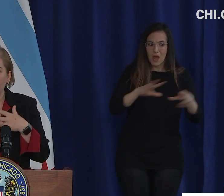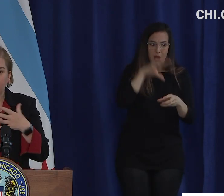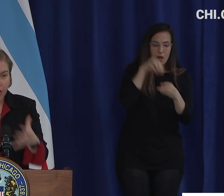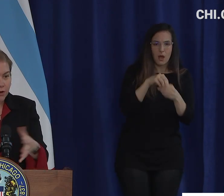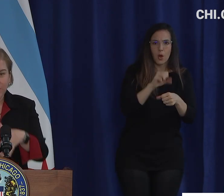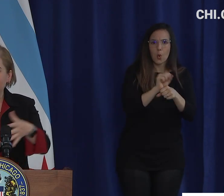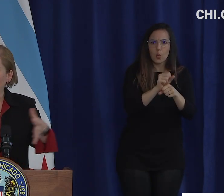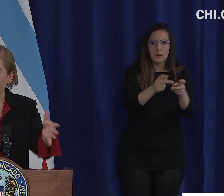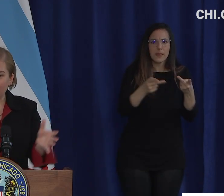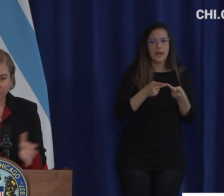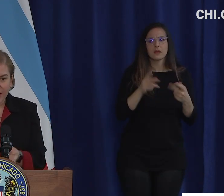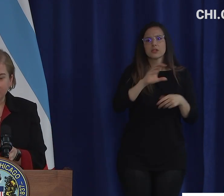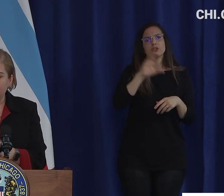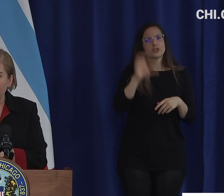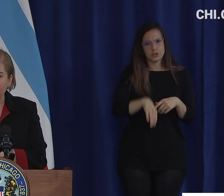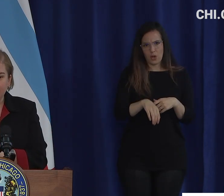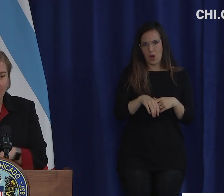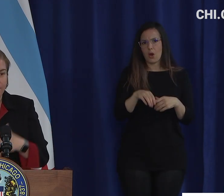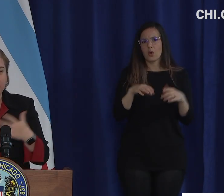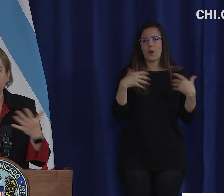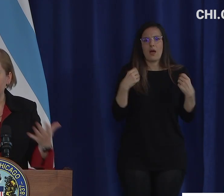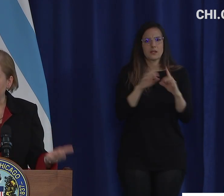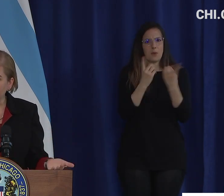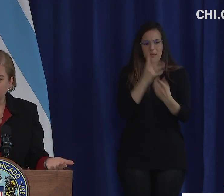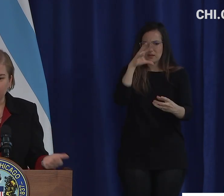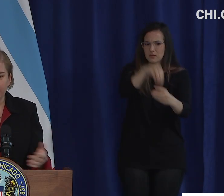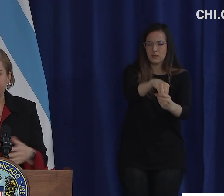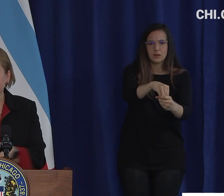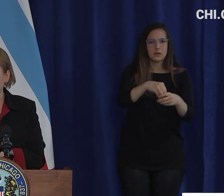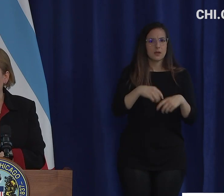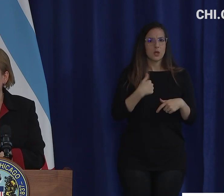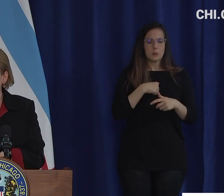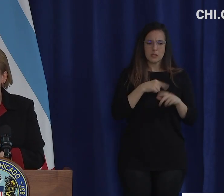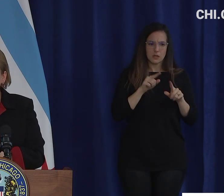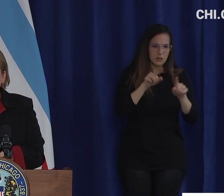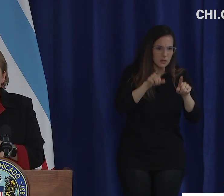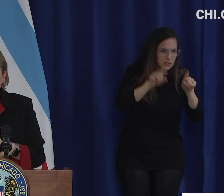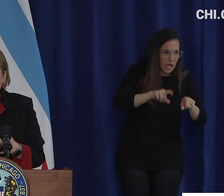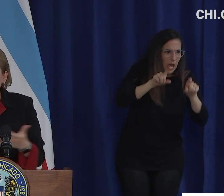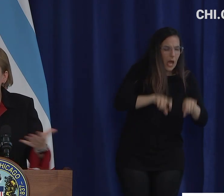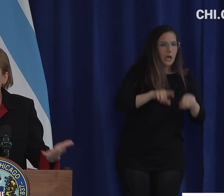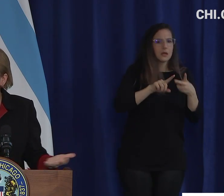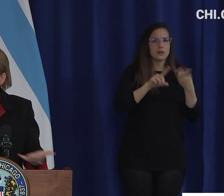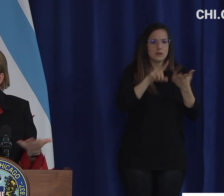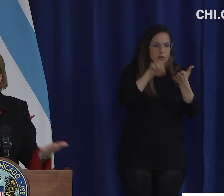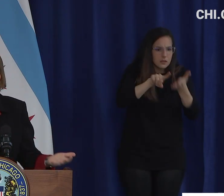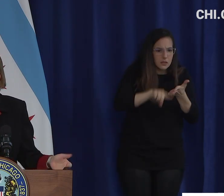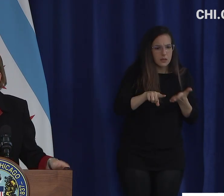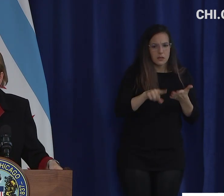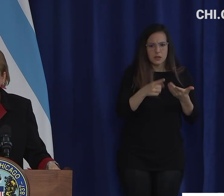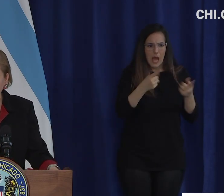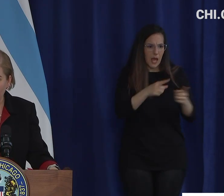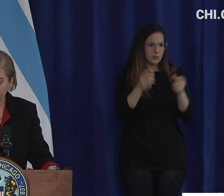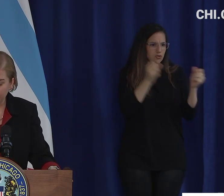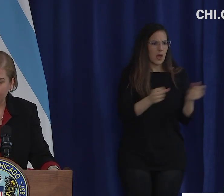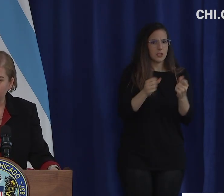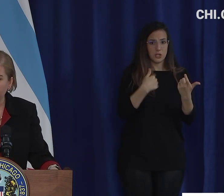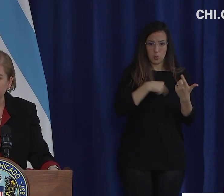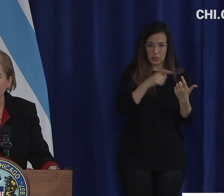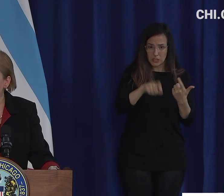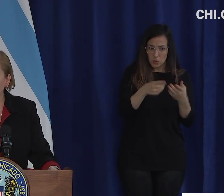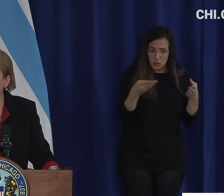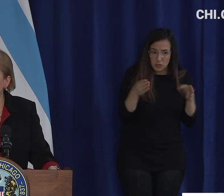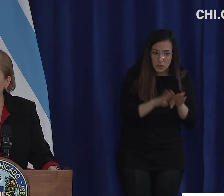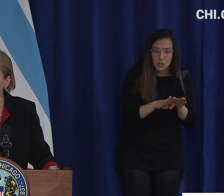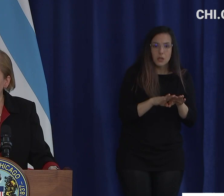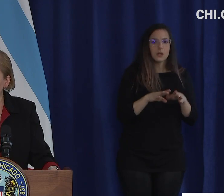We go, we see what kind of testing may need to happen. Do we need to shut places down? Are there things that need to be in place to help mitigate